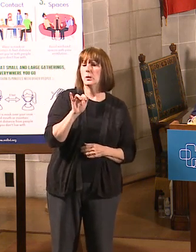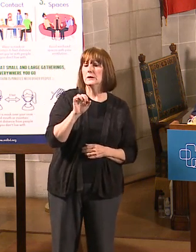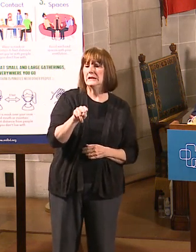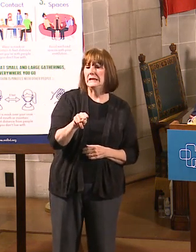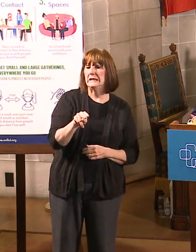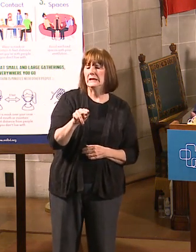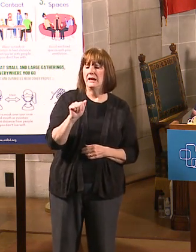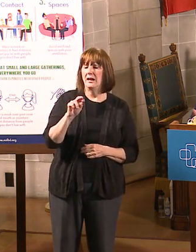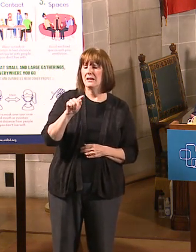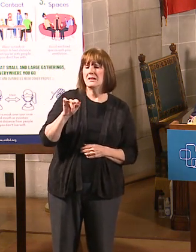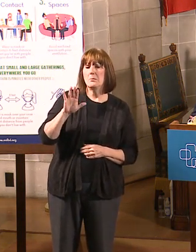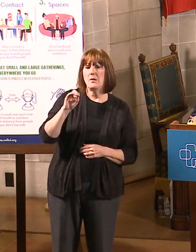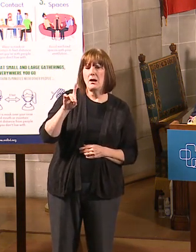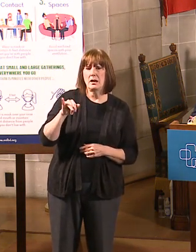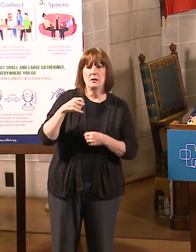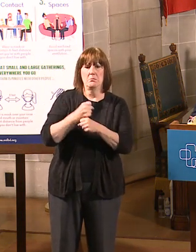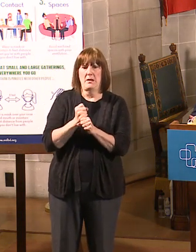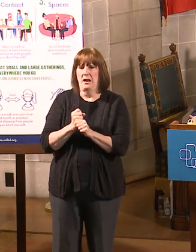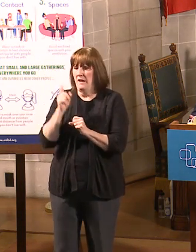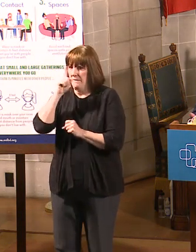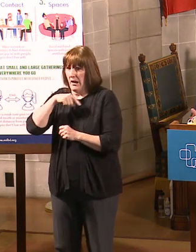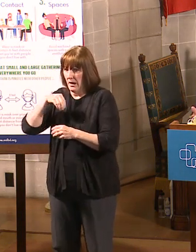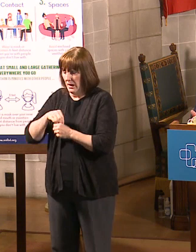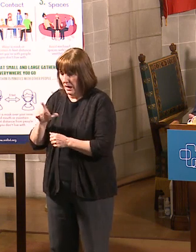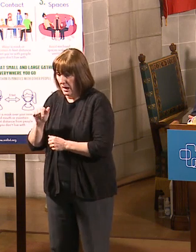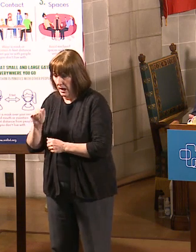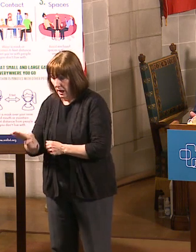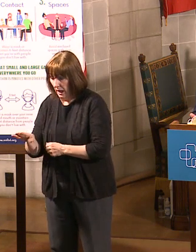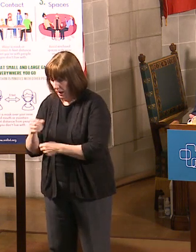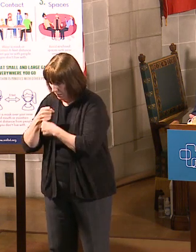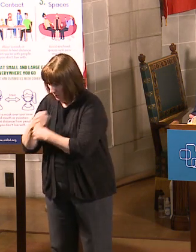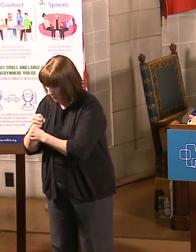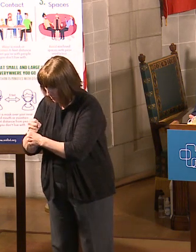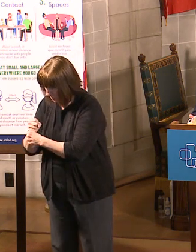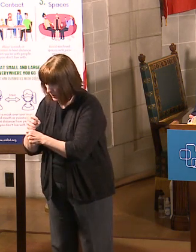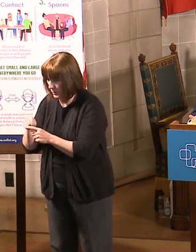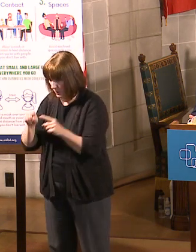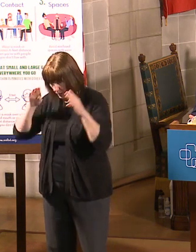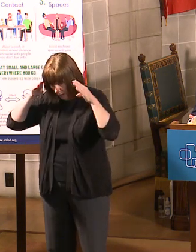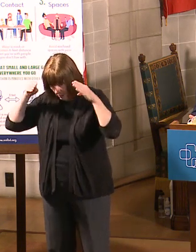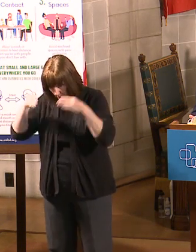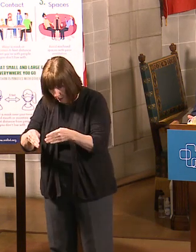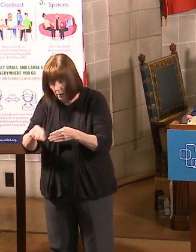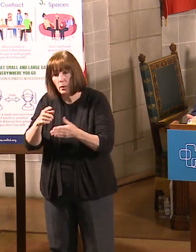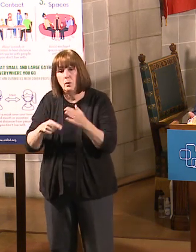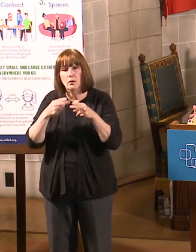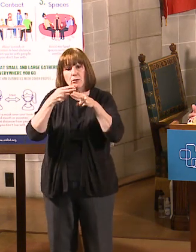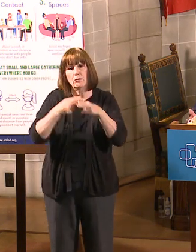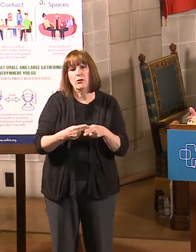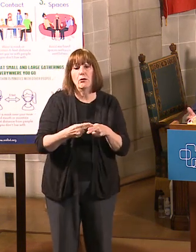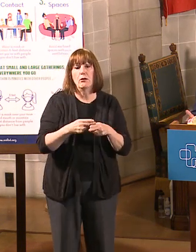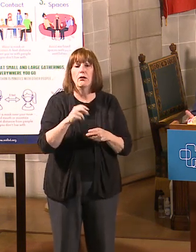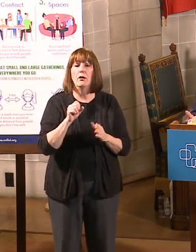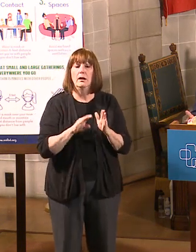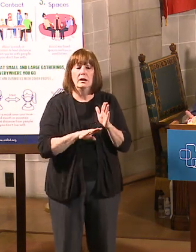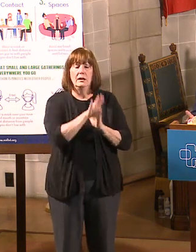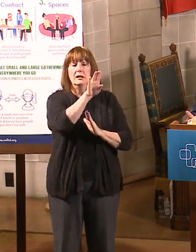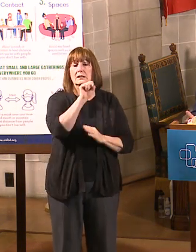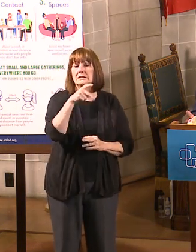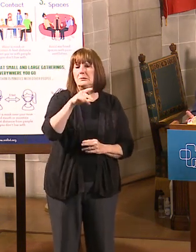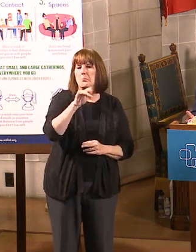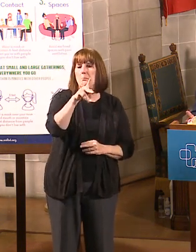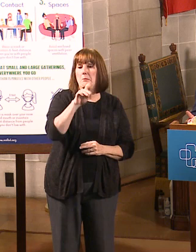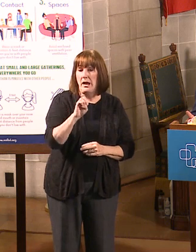that's actually made in the laboratory to specifically target what they call the spike